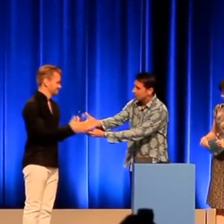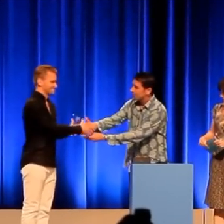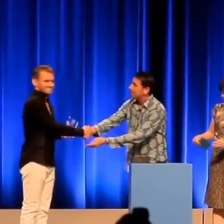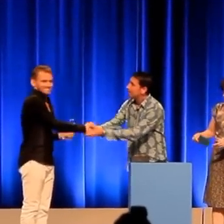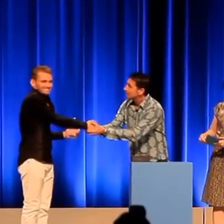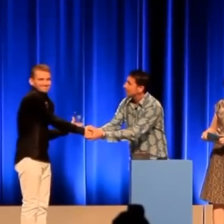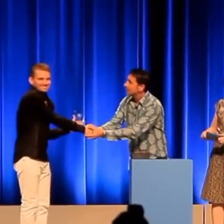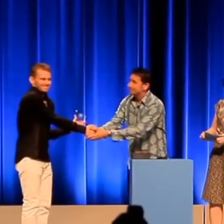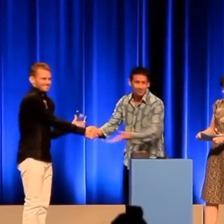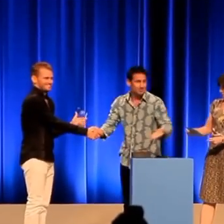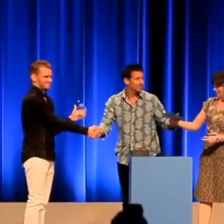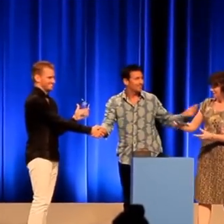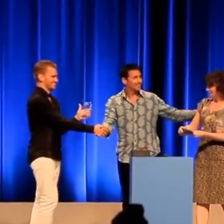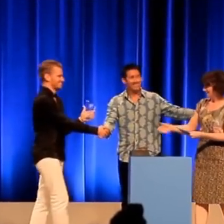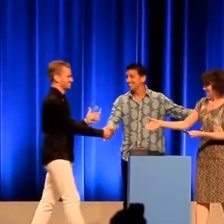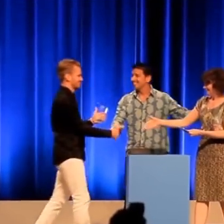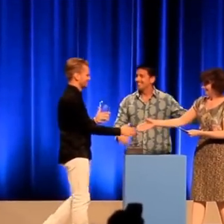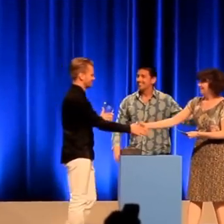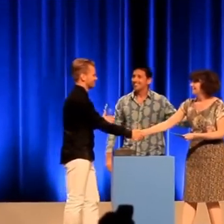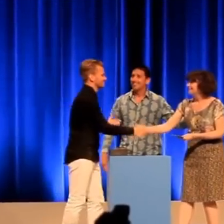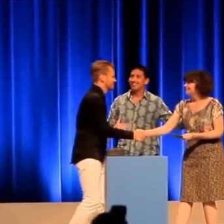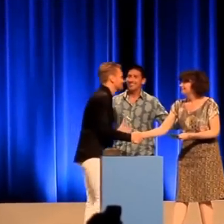For me. I don't know what to say.